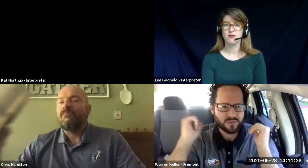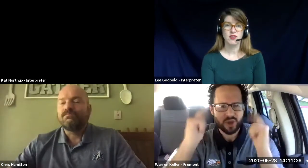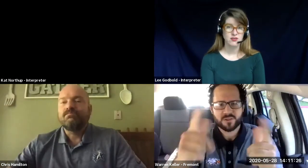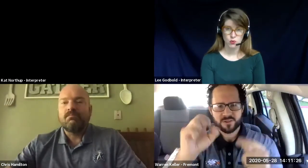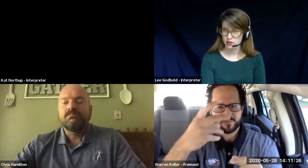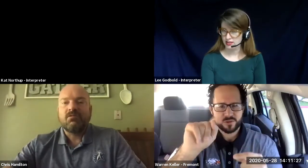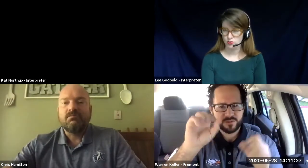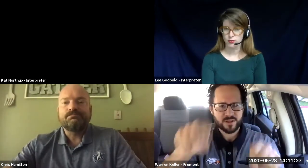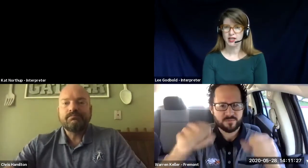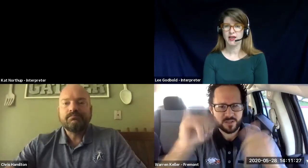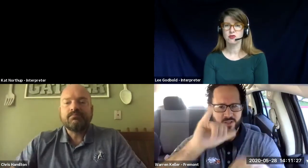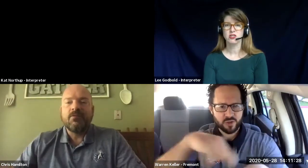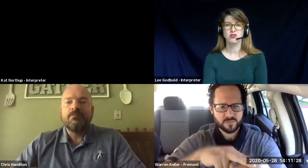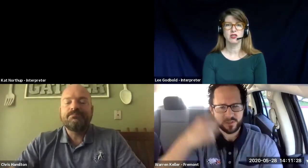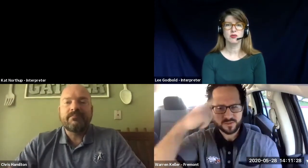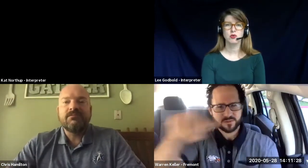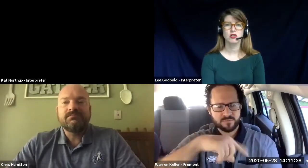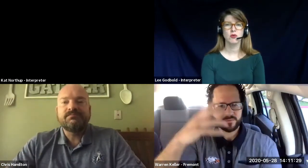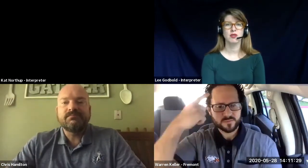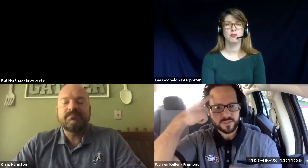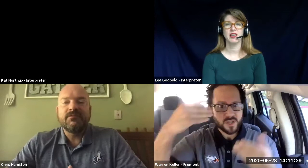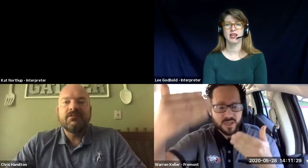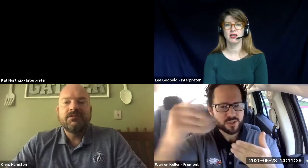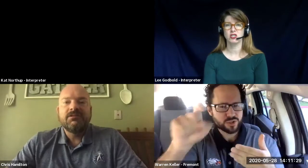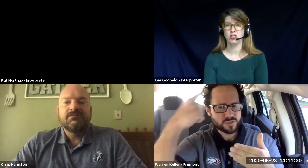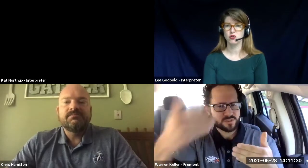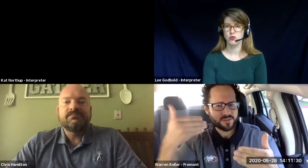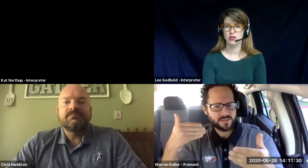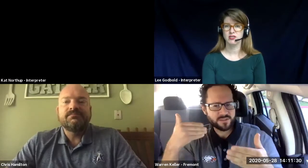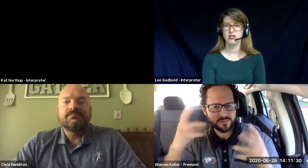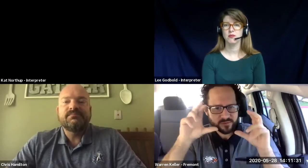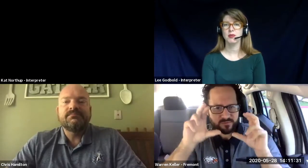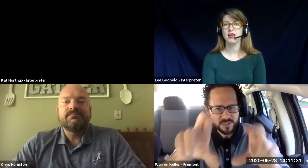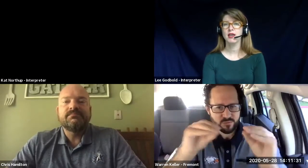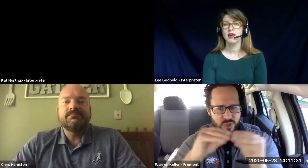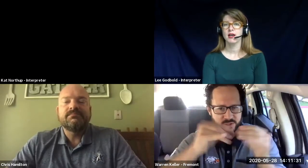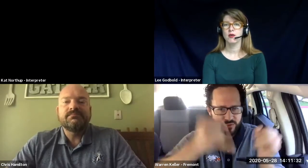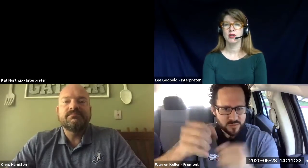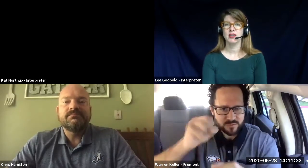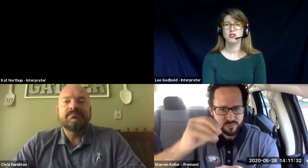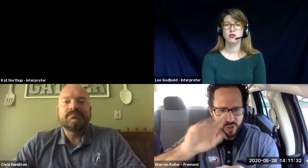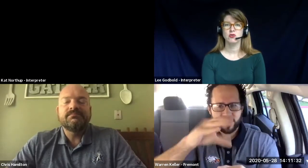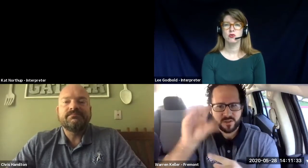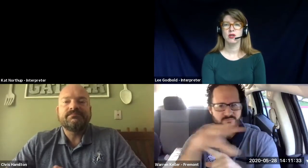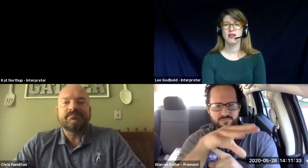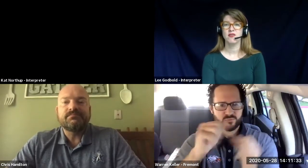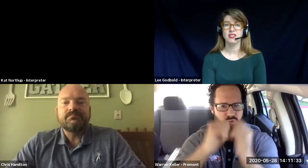phase 4, that's when we can have traditional team sports open and playing as usual. And so maybe we need to invest